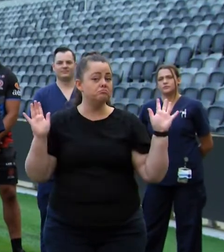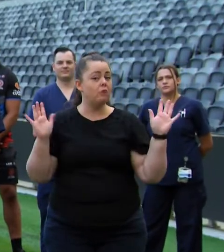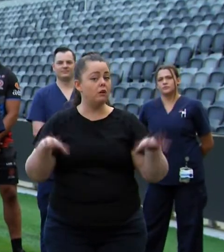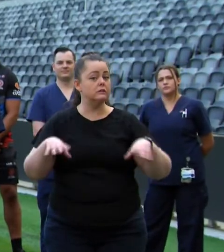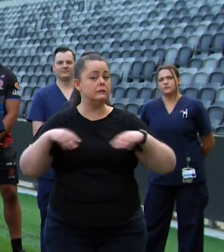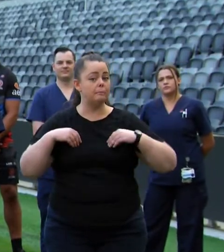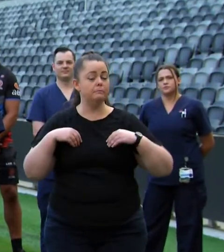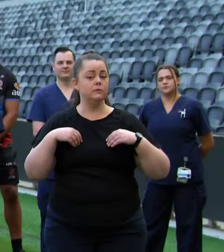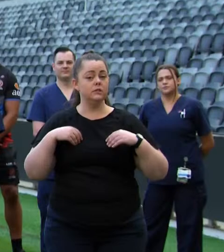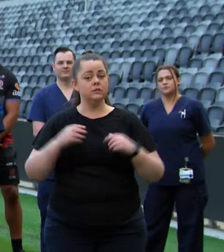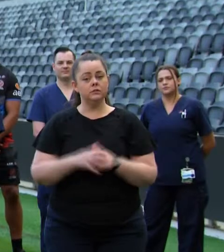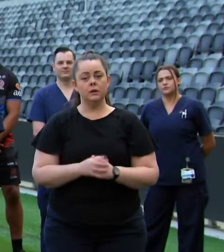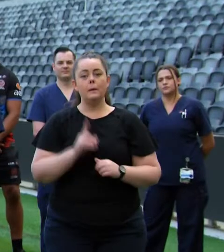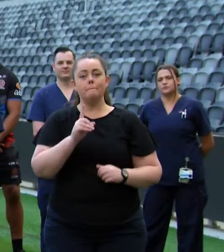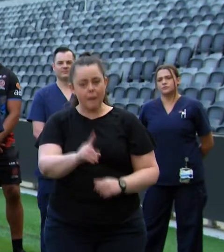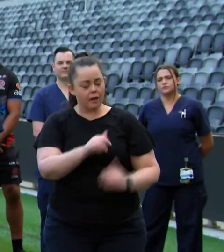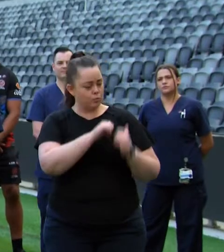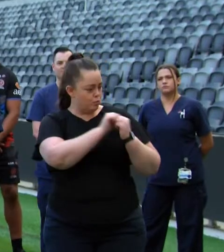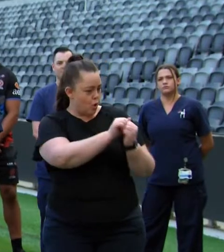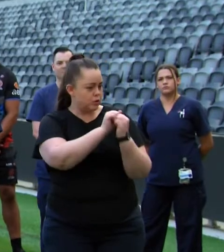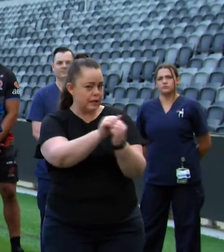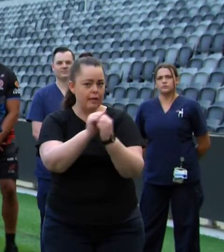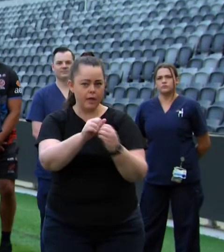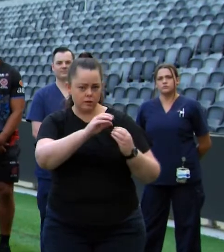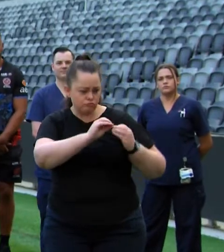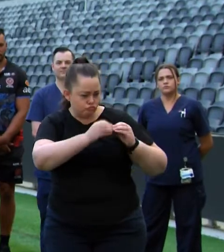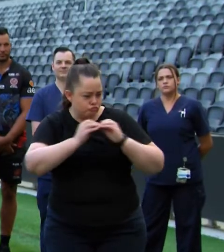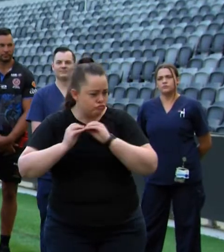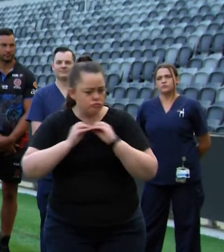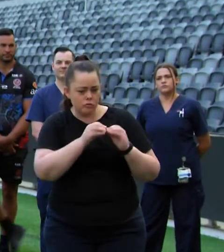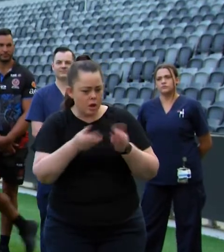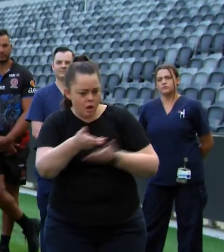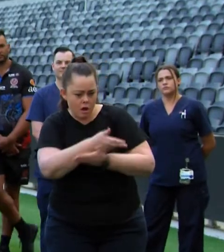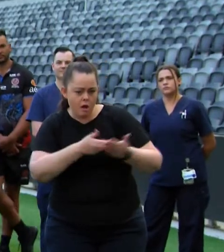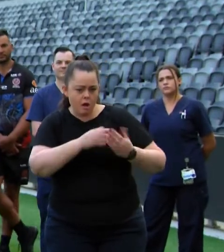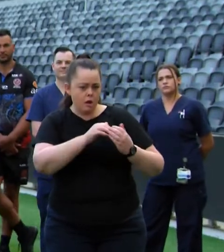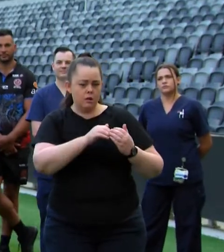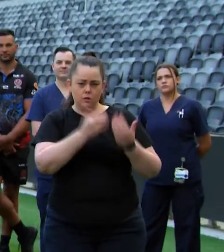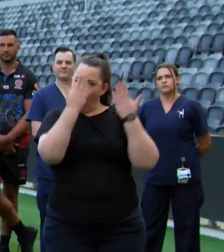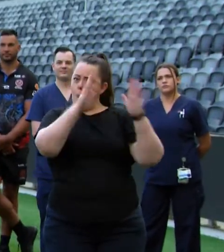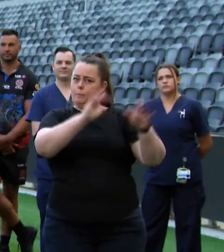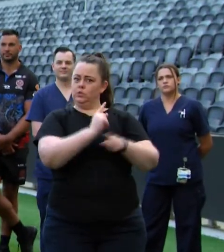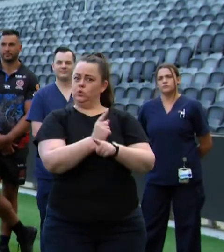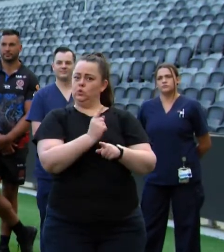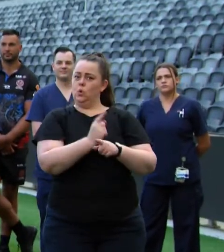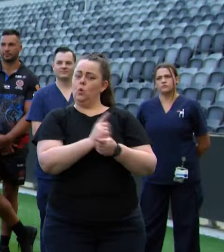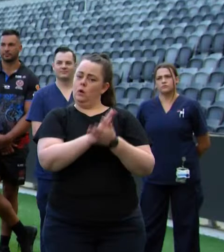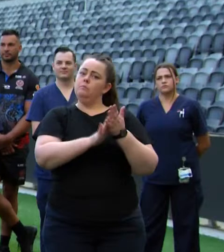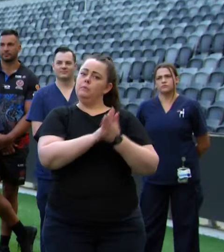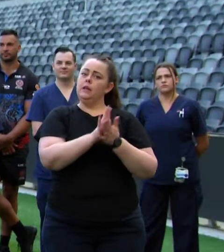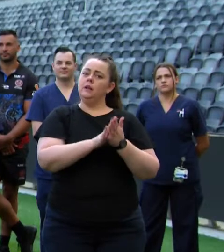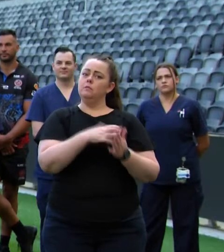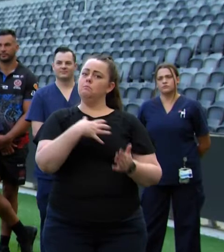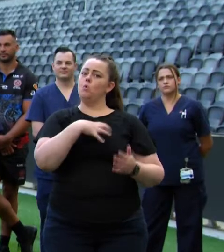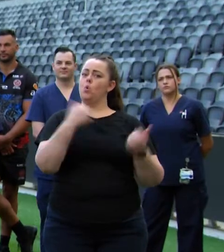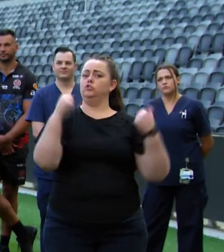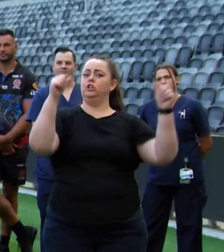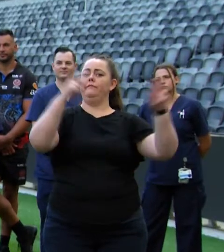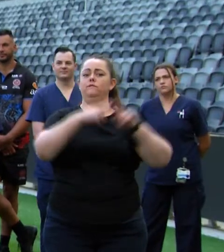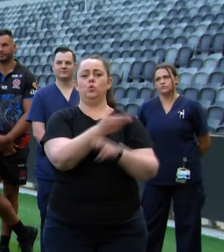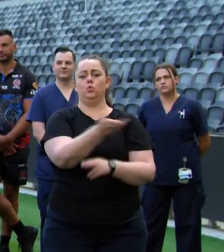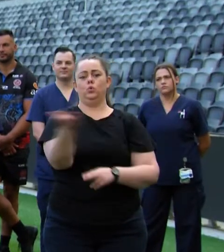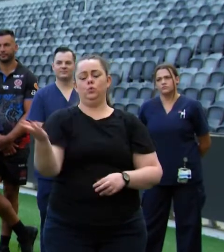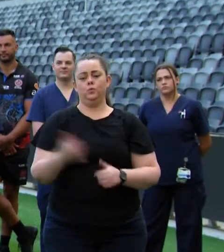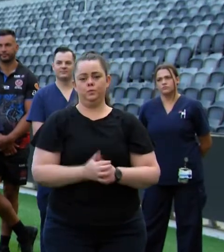that, but ultimately working together will get more done. But no, it's not about relying on those members for